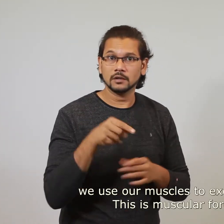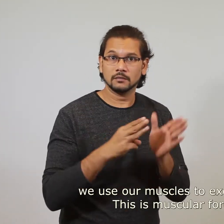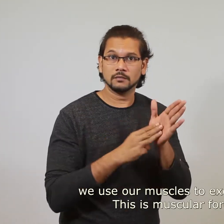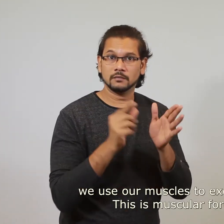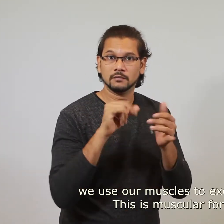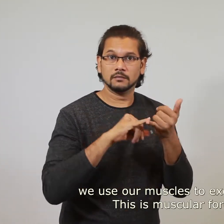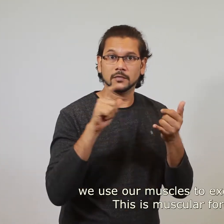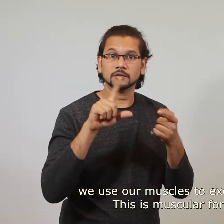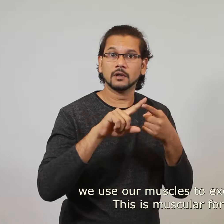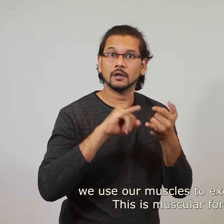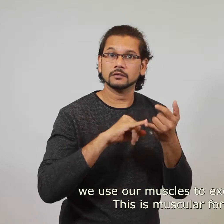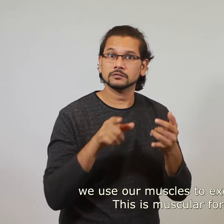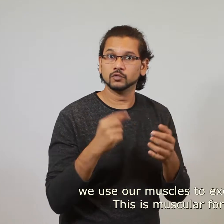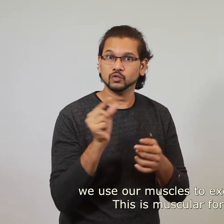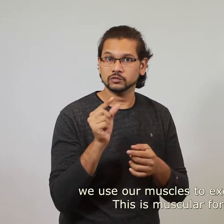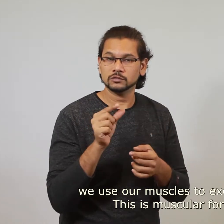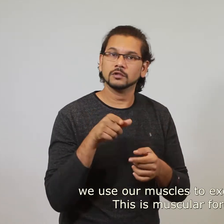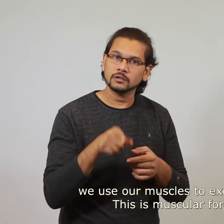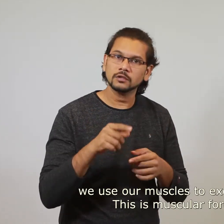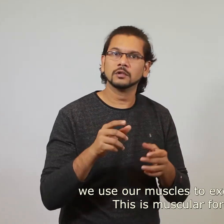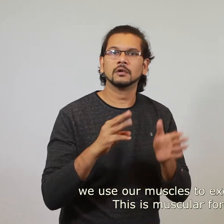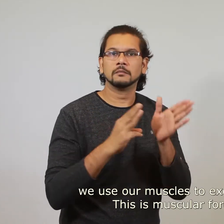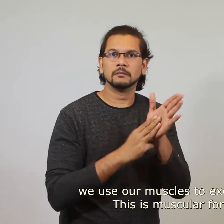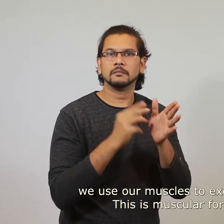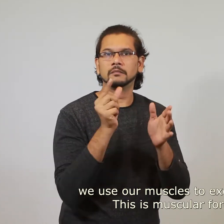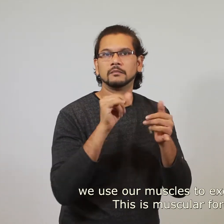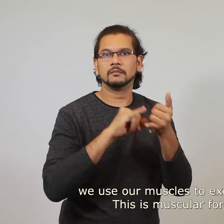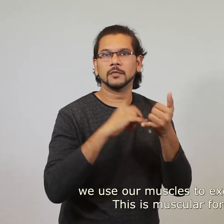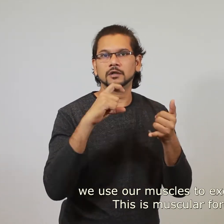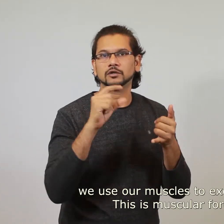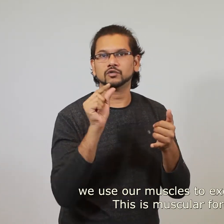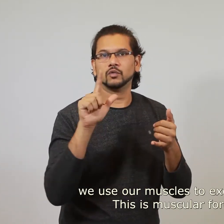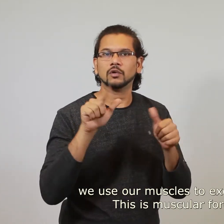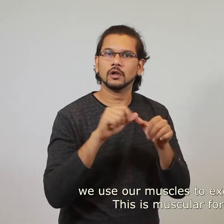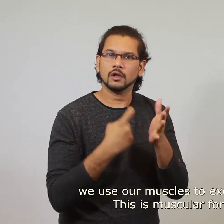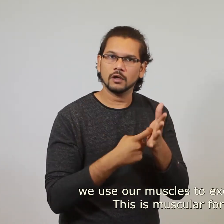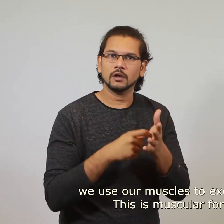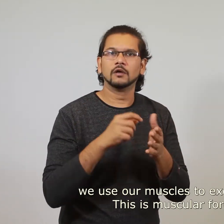we use our muscles to exert force. This is muscular force.